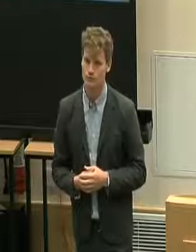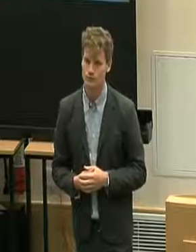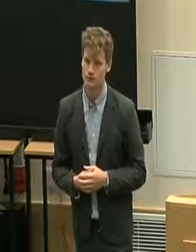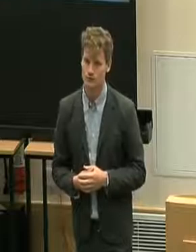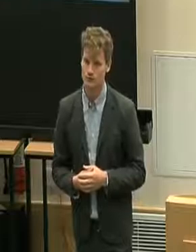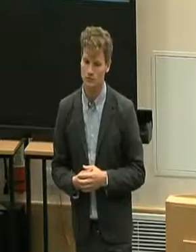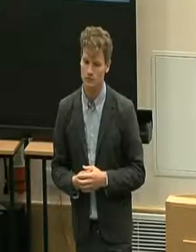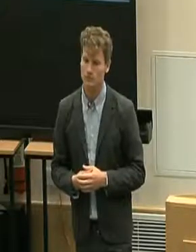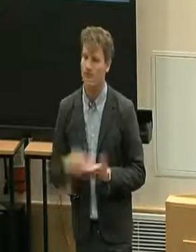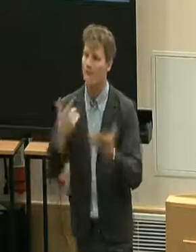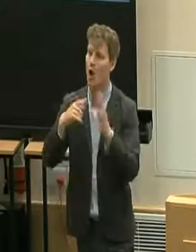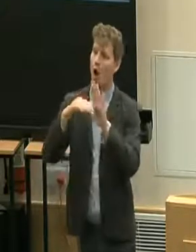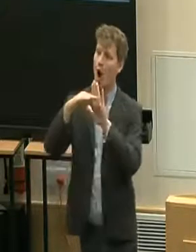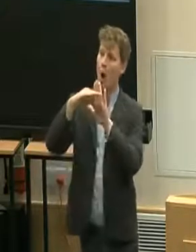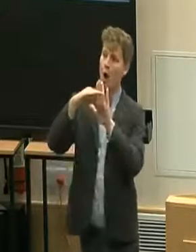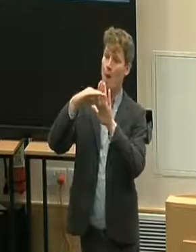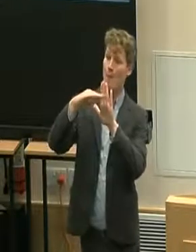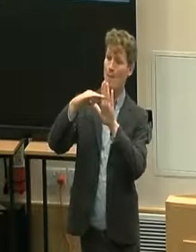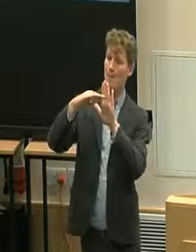satisfactorily met needs